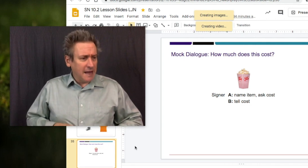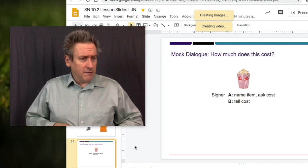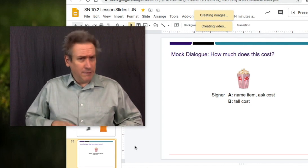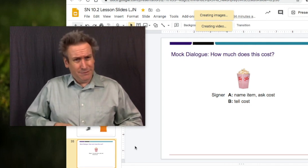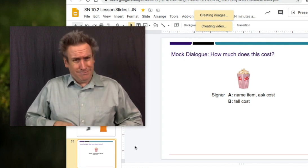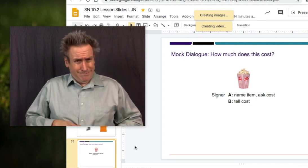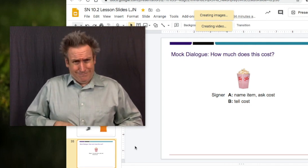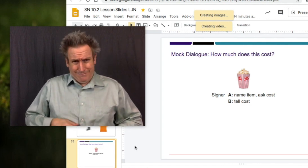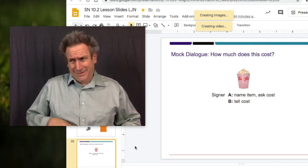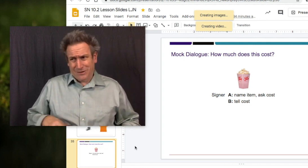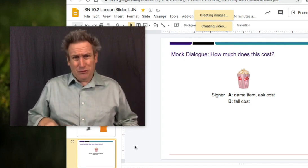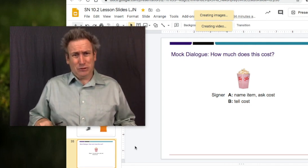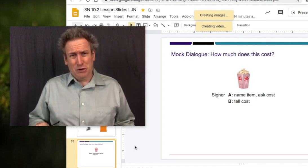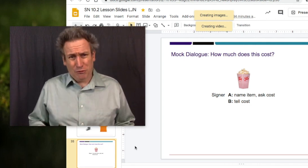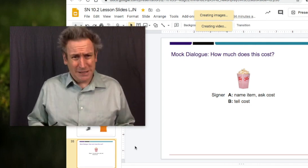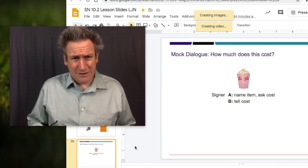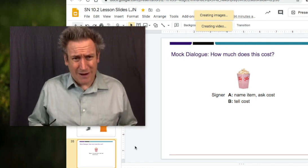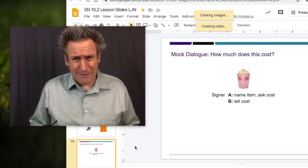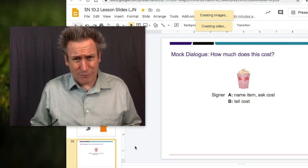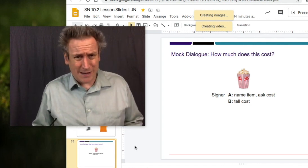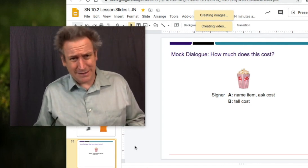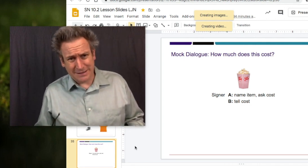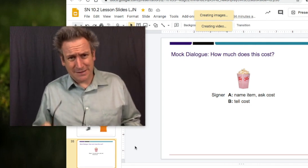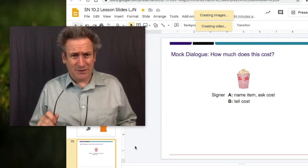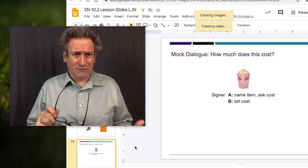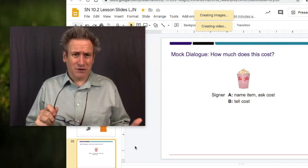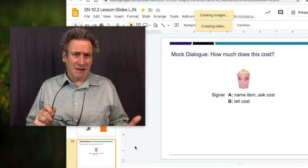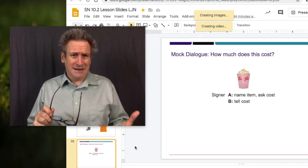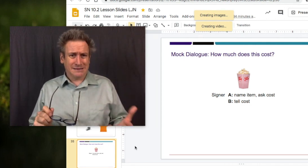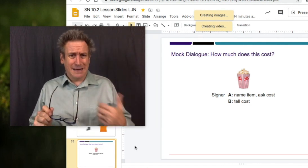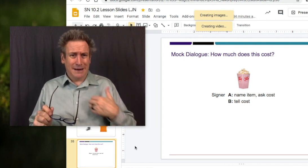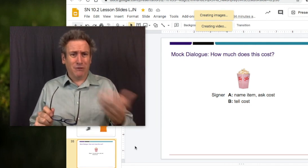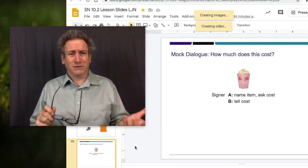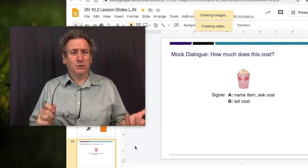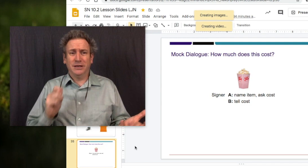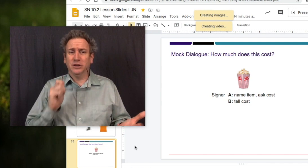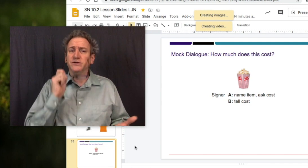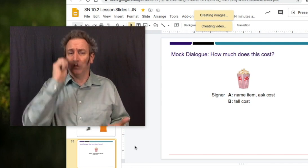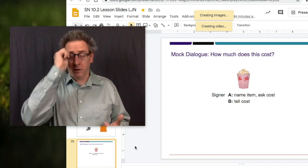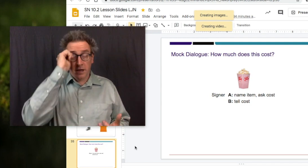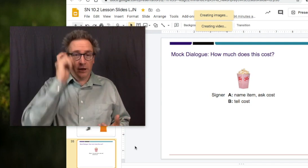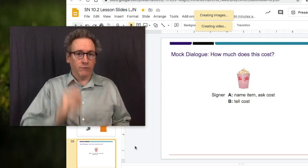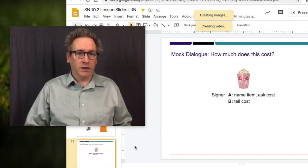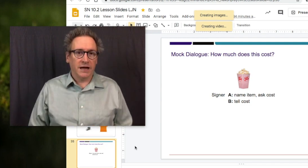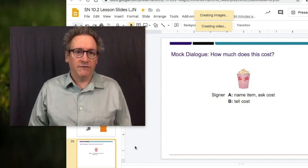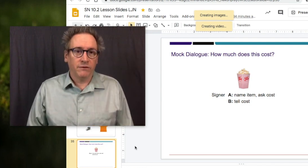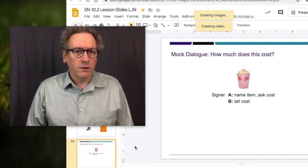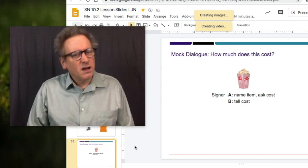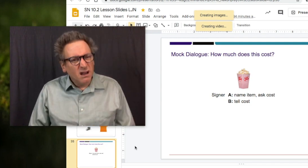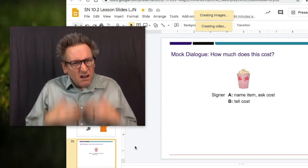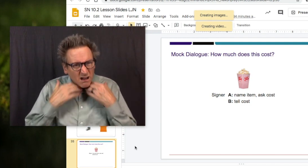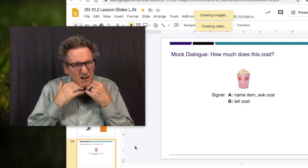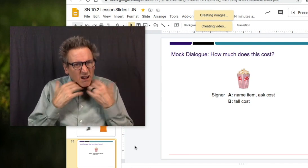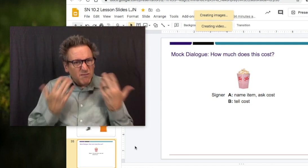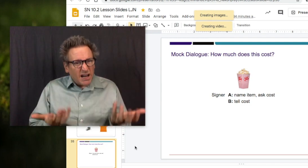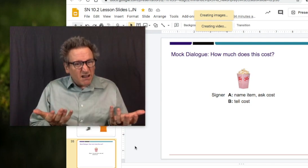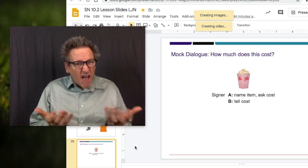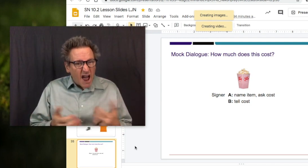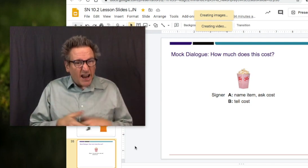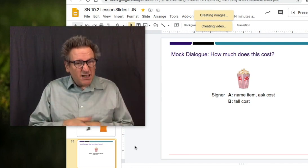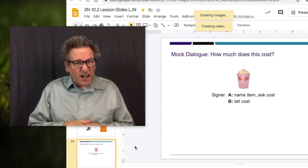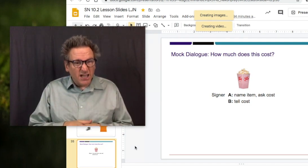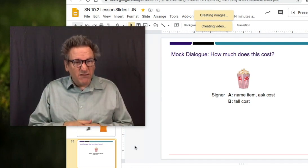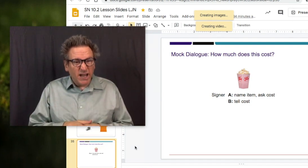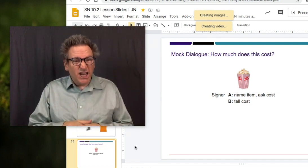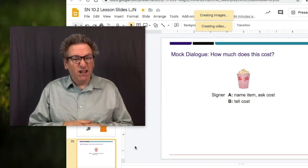like that. I mean, there's no reason why practicing something for class can't also be useful in real life. Imagine